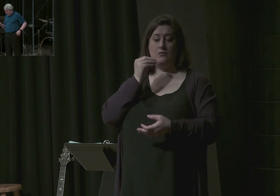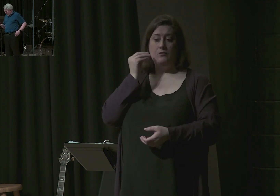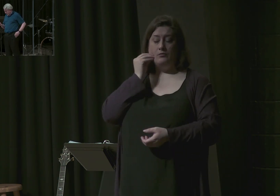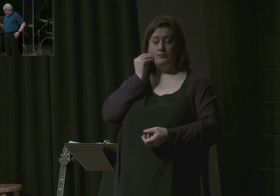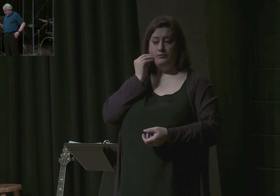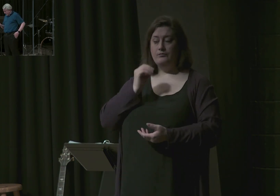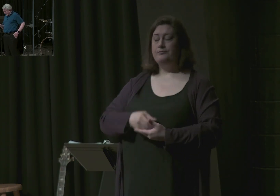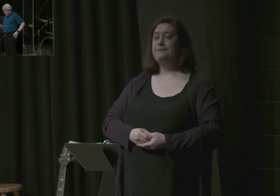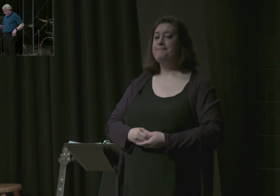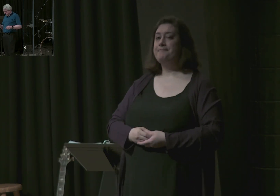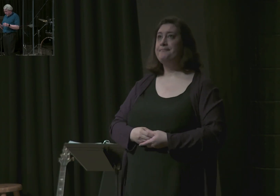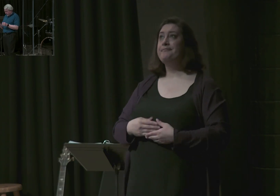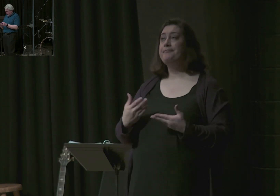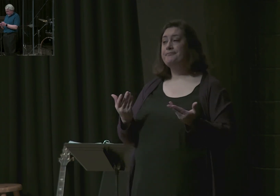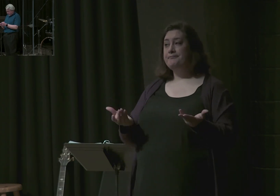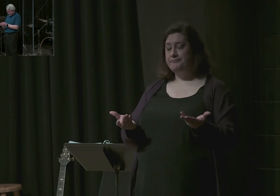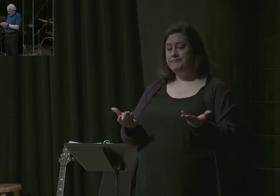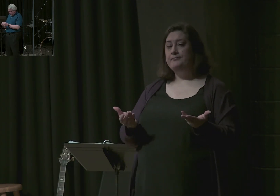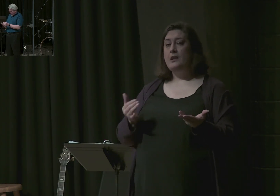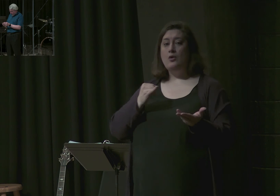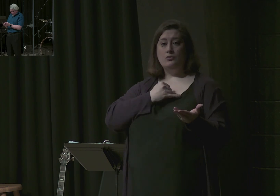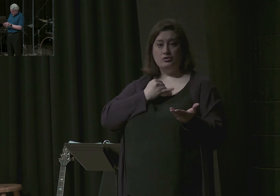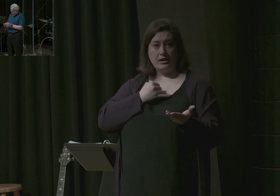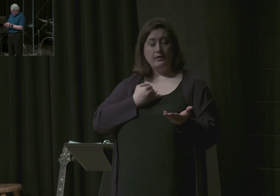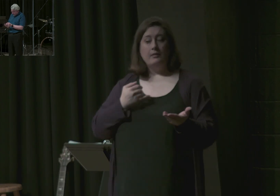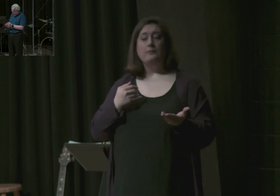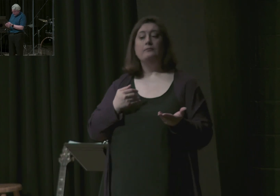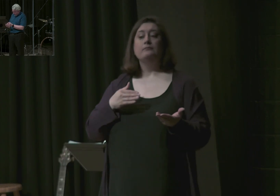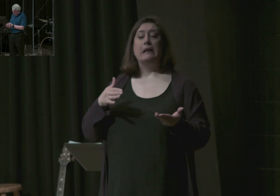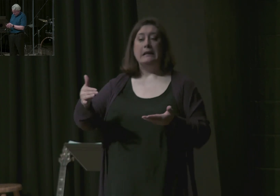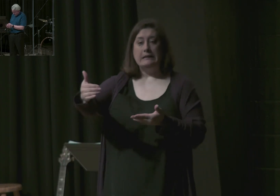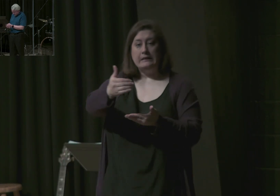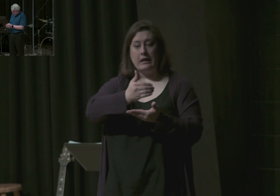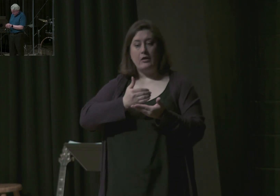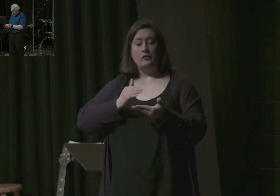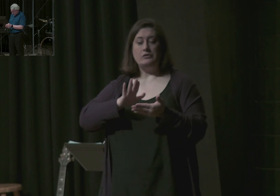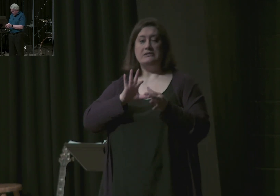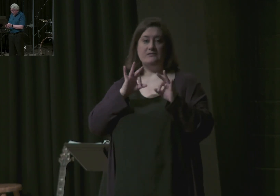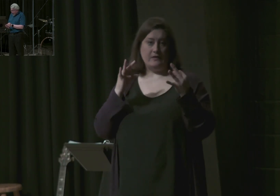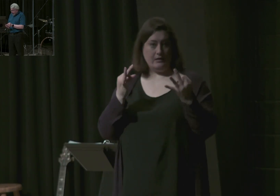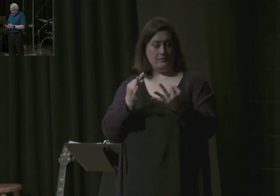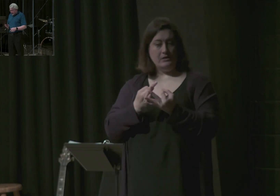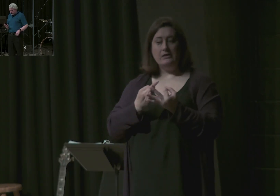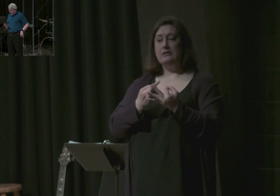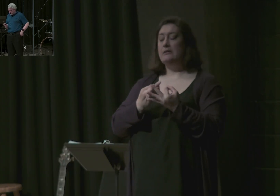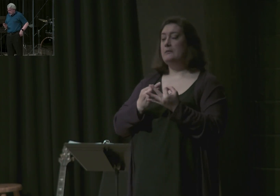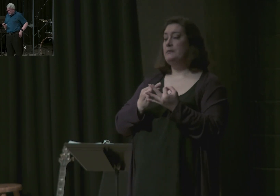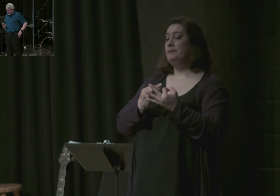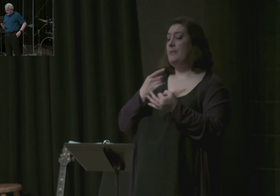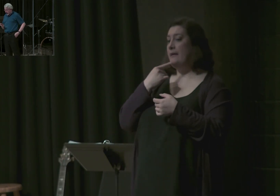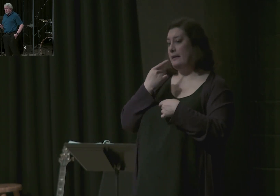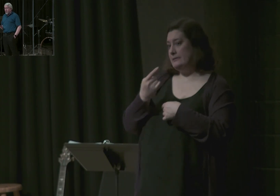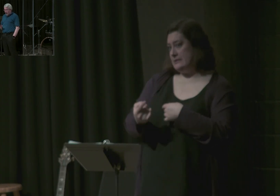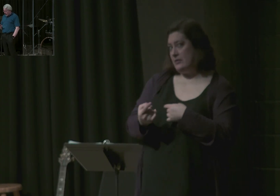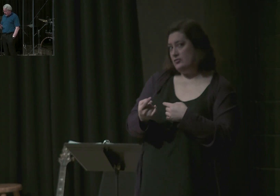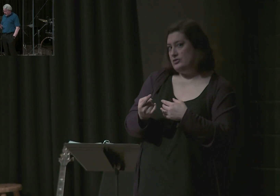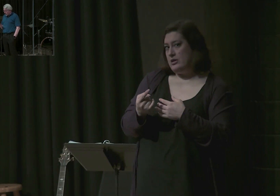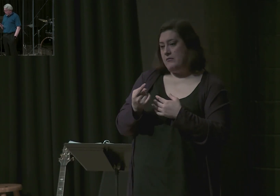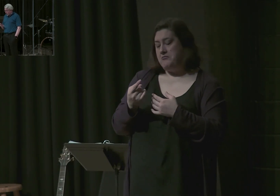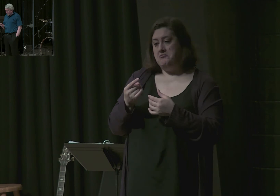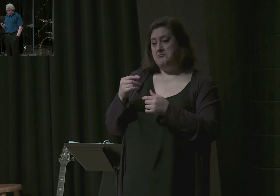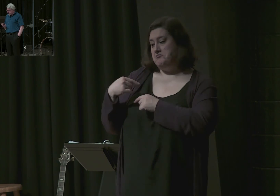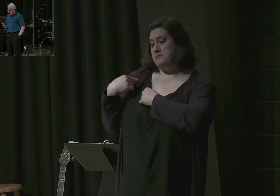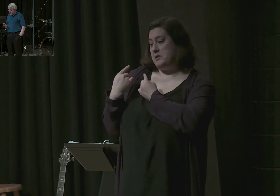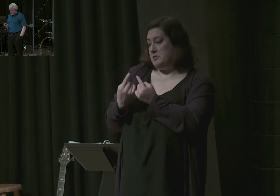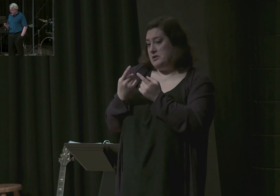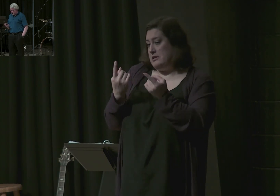your kindred. Well, Jacob gathers his family around to talk with them about what God is doing. He now divulges to his family why he has